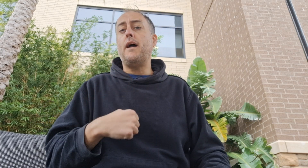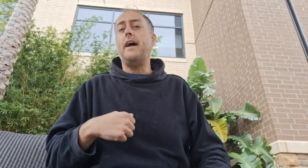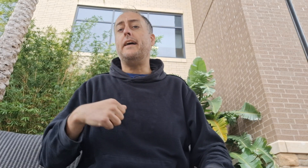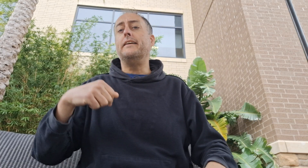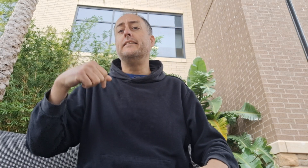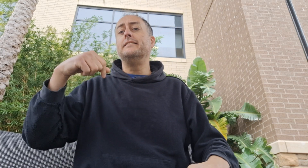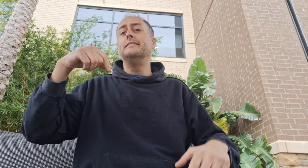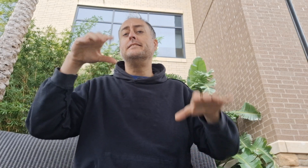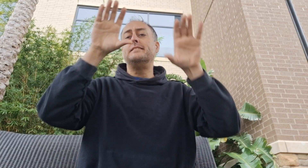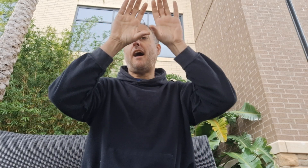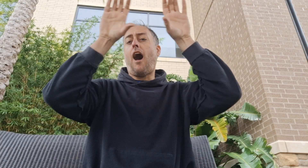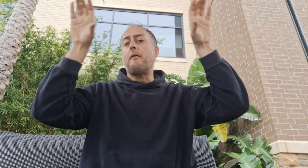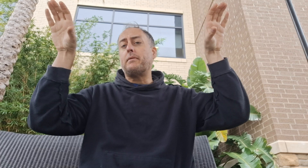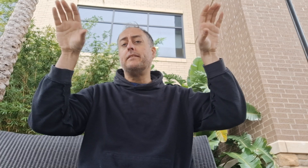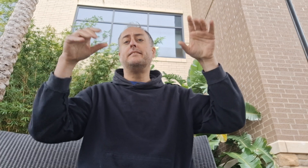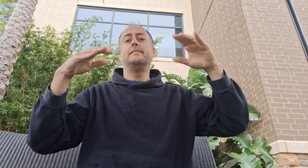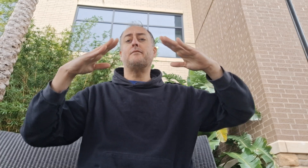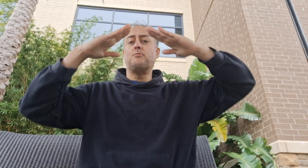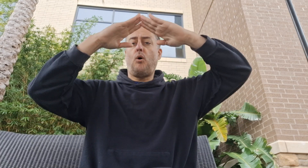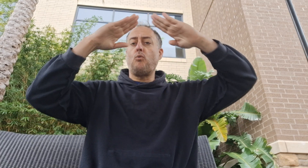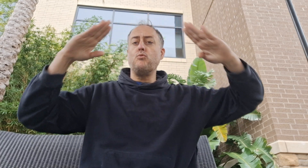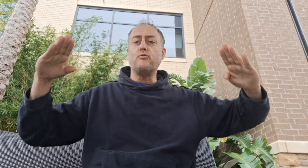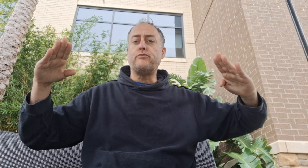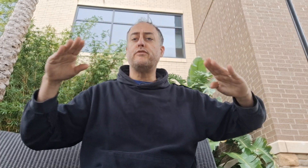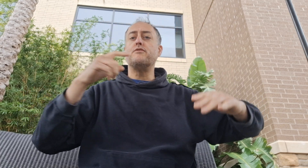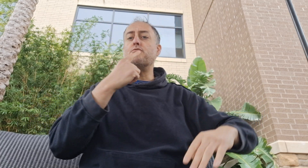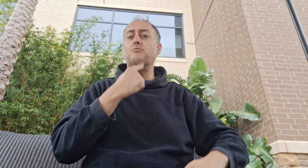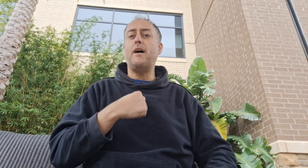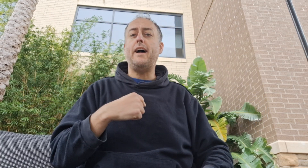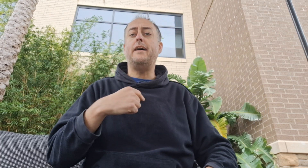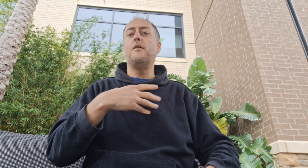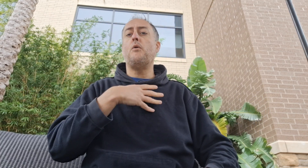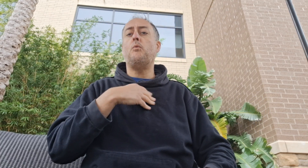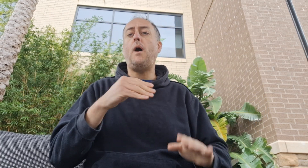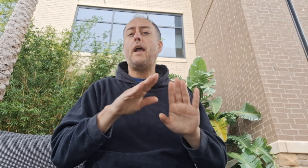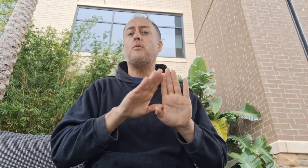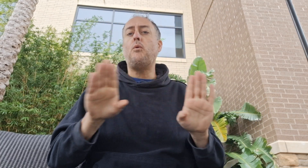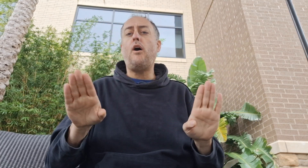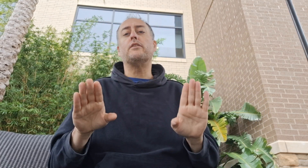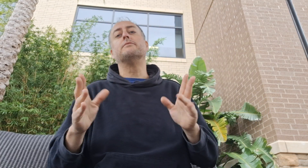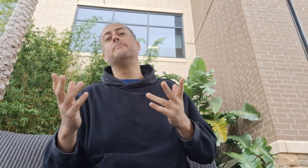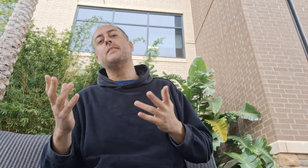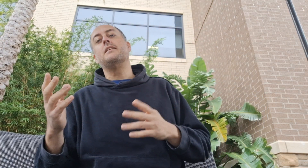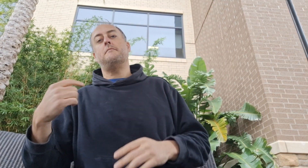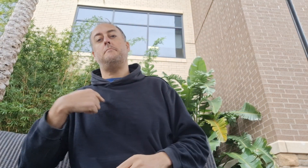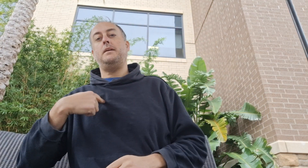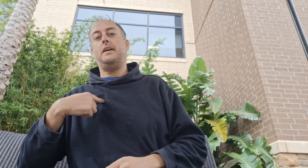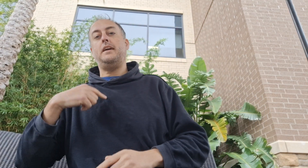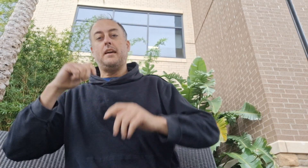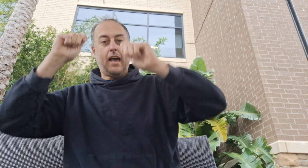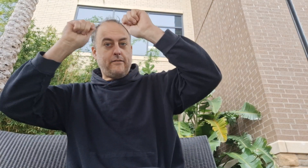red, top or roof, red, white walls. Me, I have a